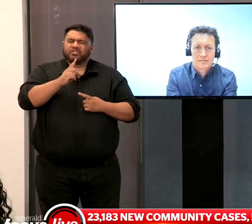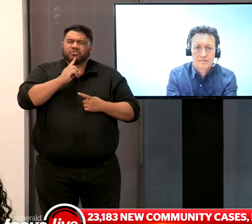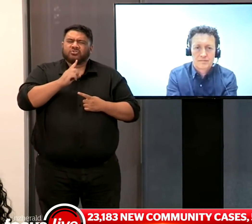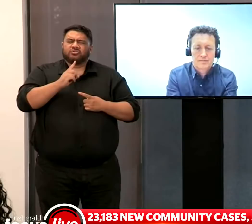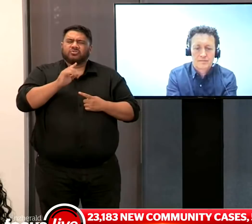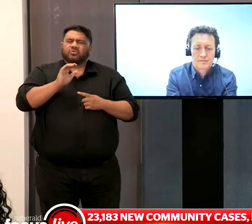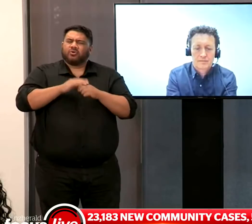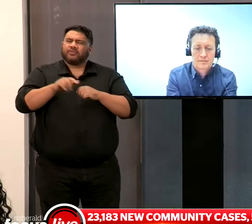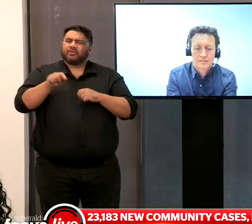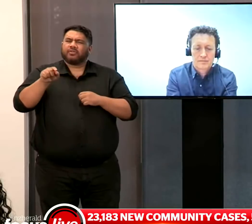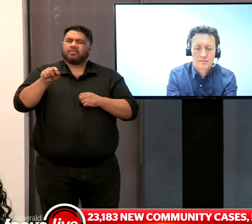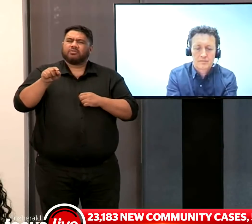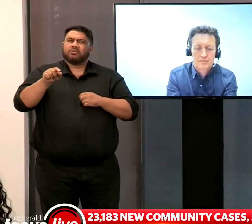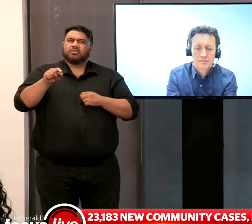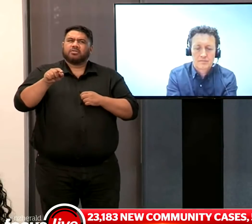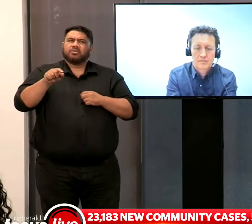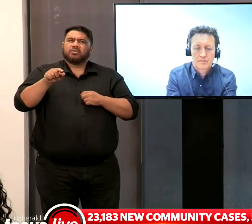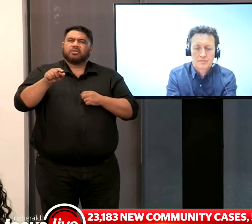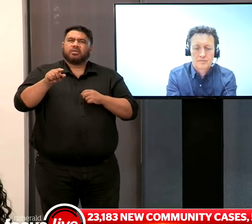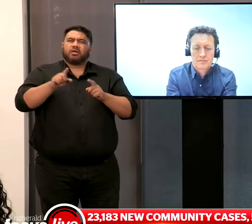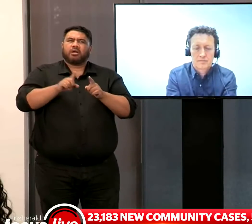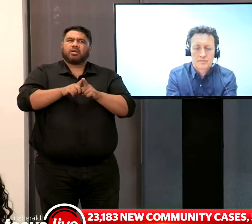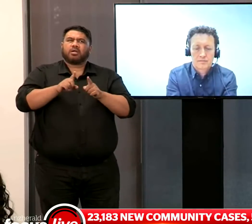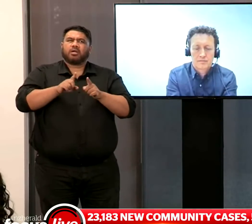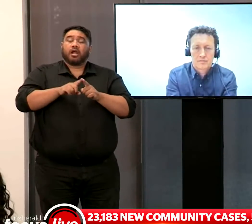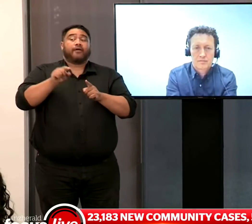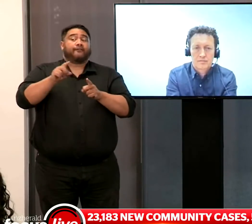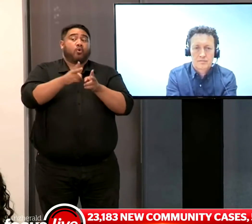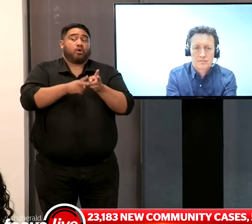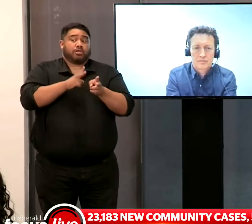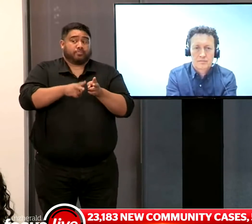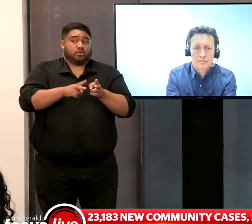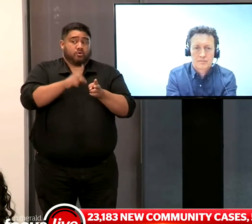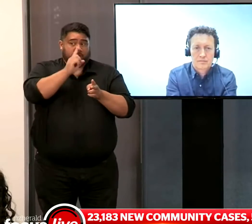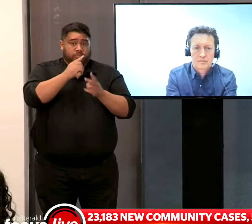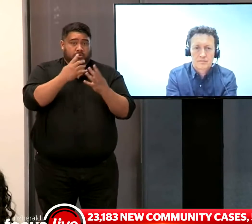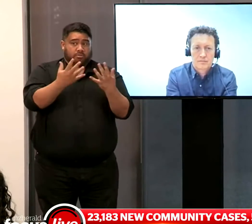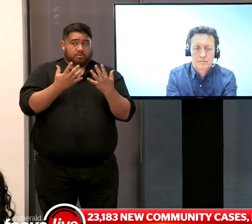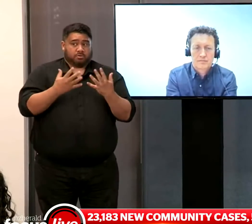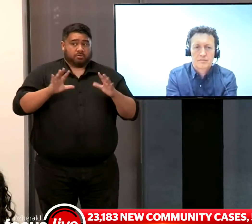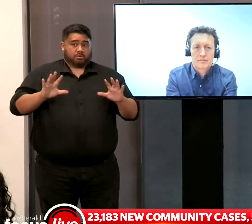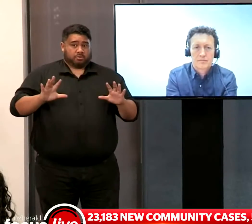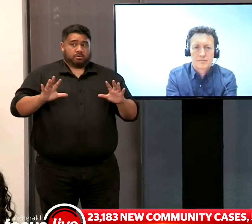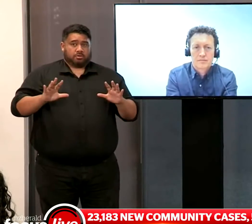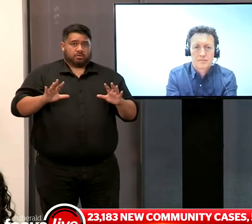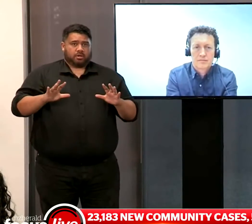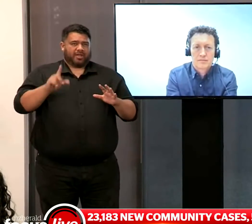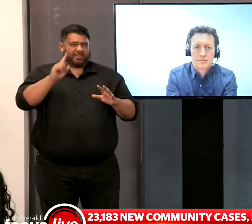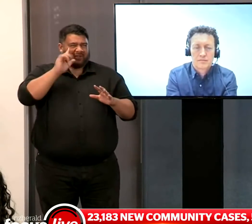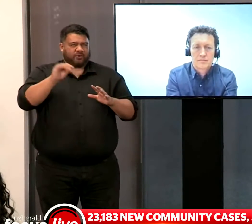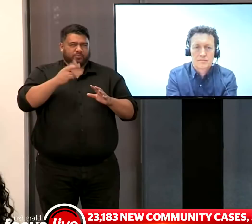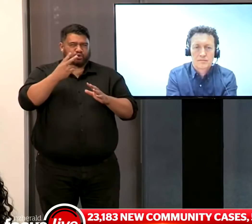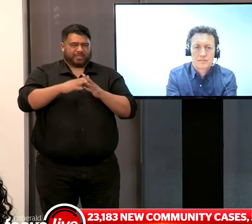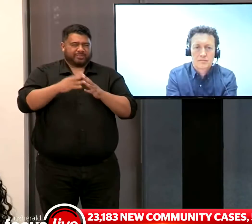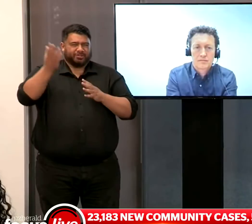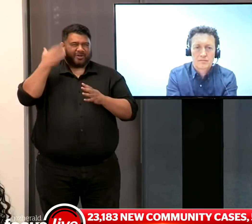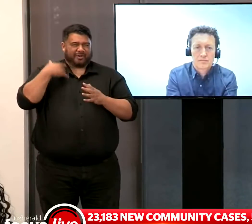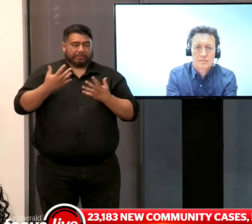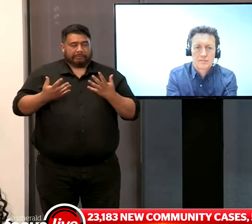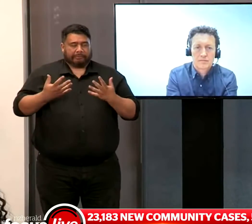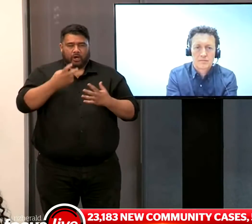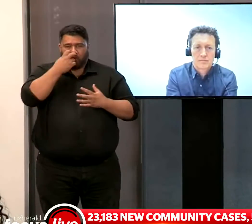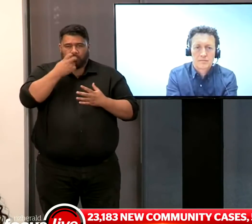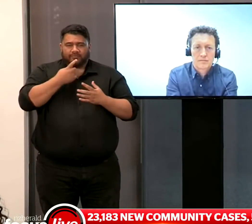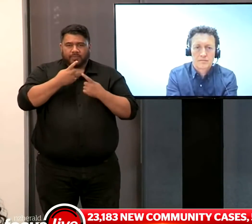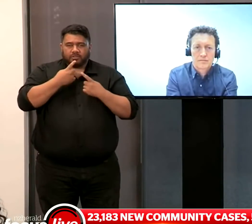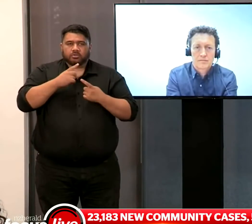was of actually only a proportion of our hospitalised patients from probably a couple of weeks ago. And at that point, if I recall, it